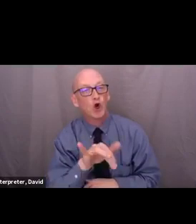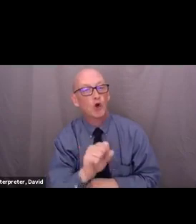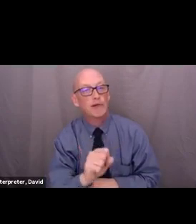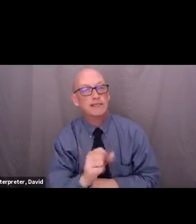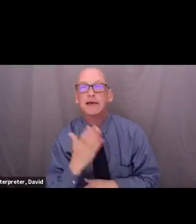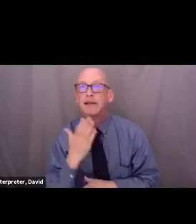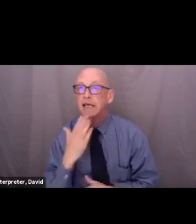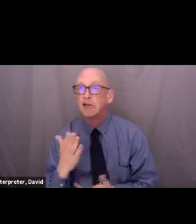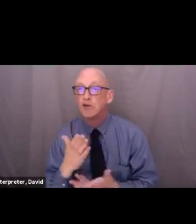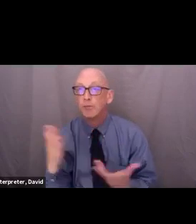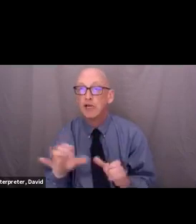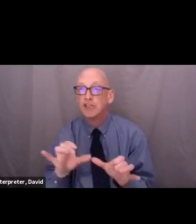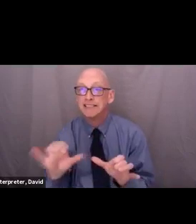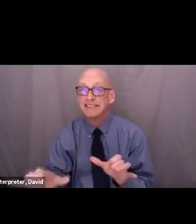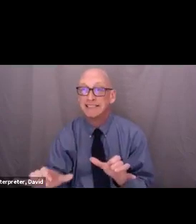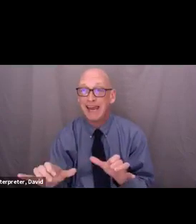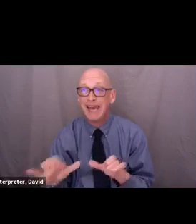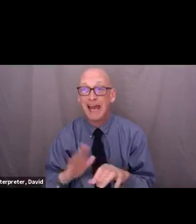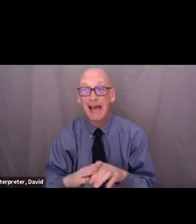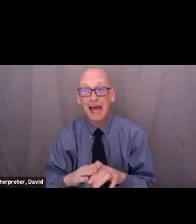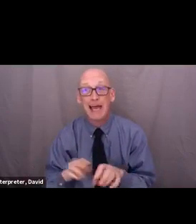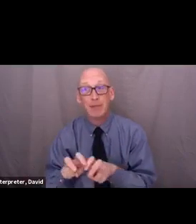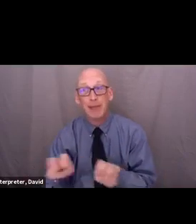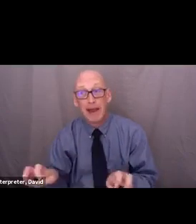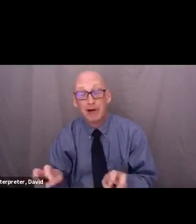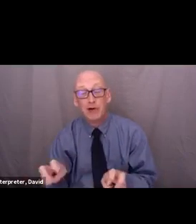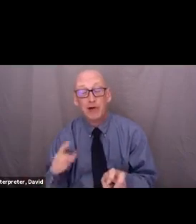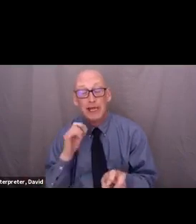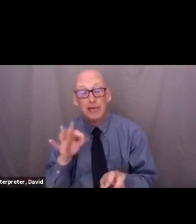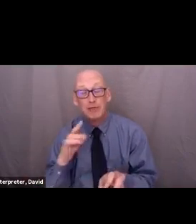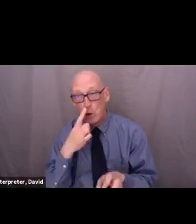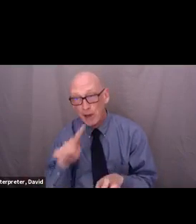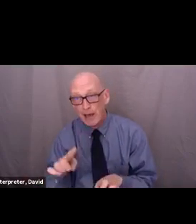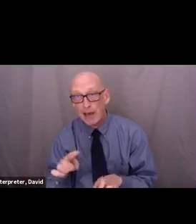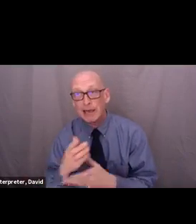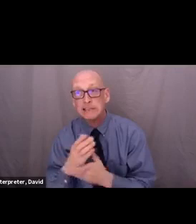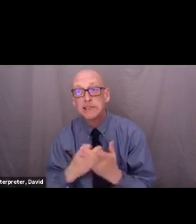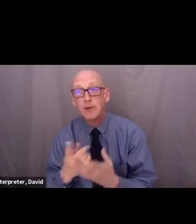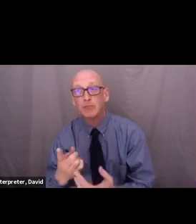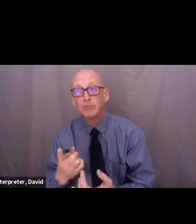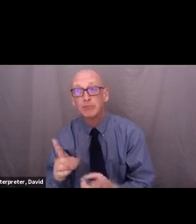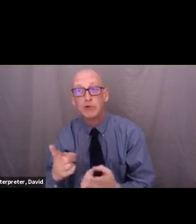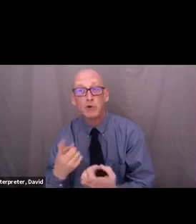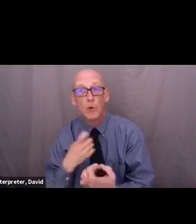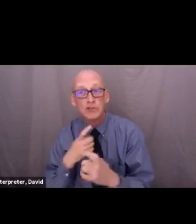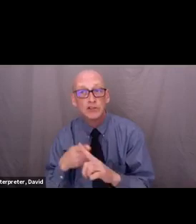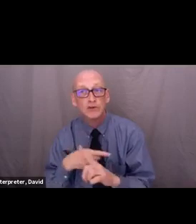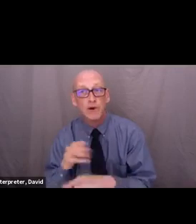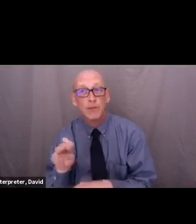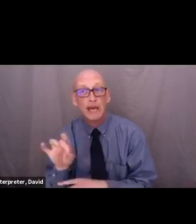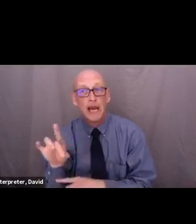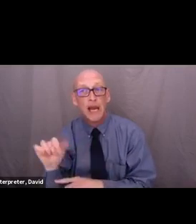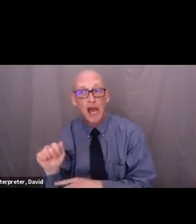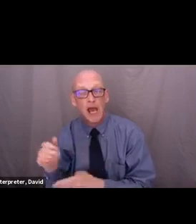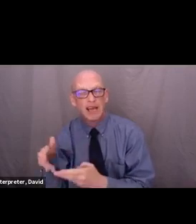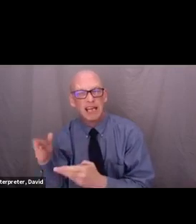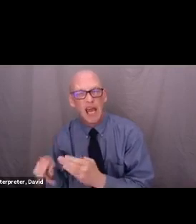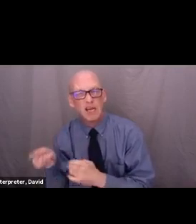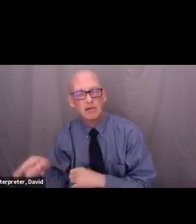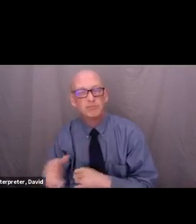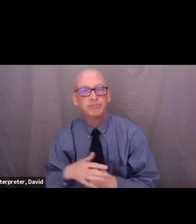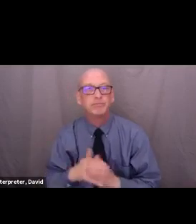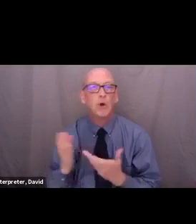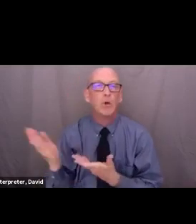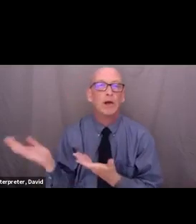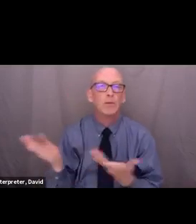stand by if you would. I know that we will have some questions from our media for you after the news briefing is over. We want to